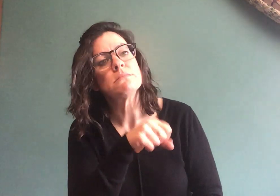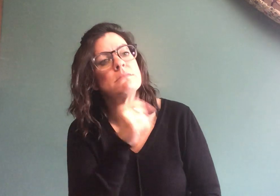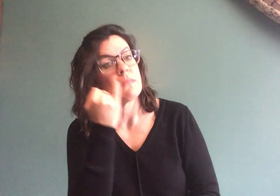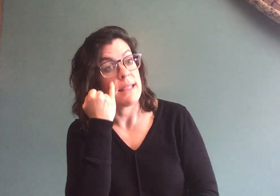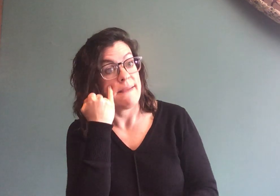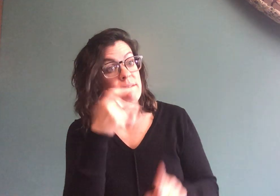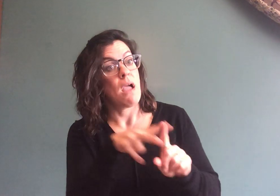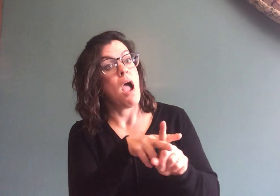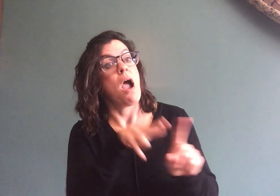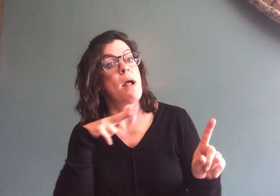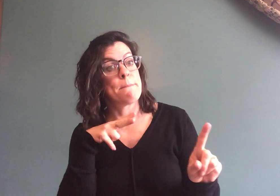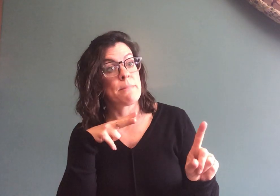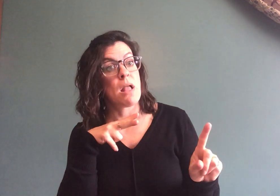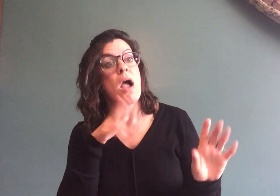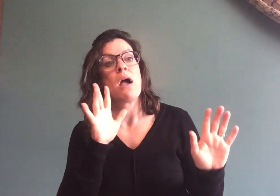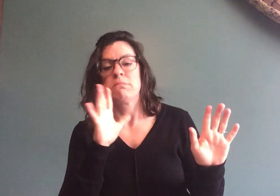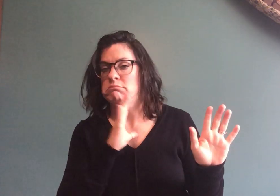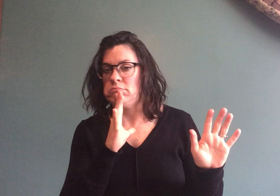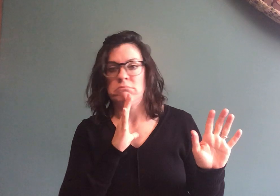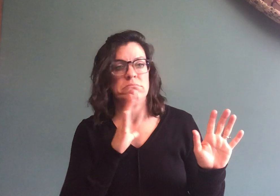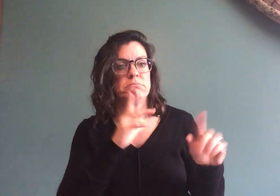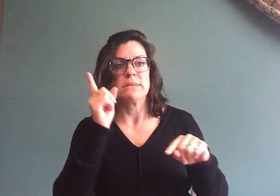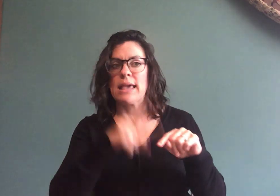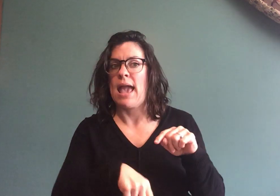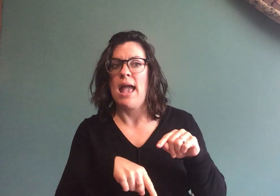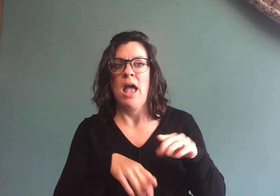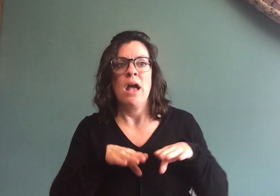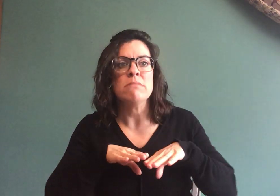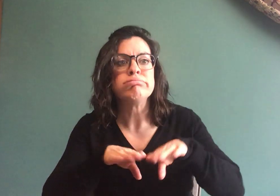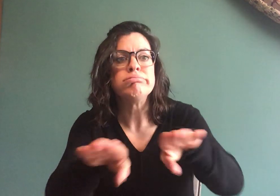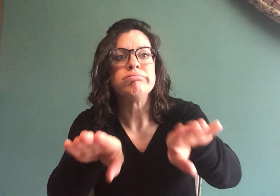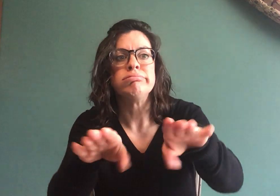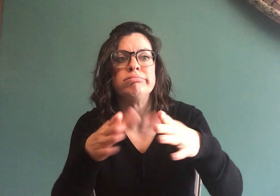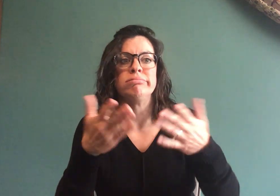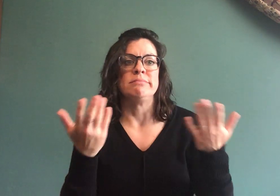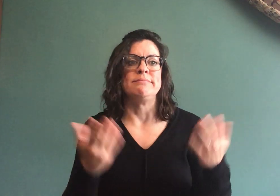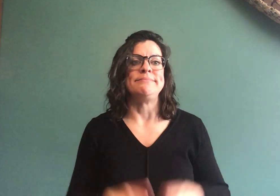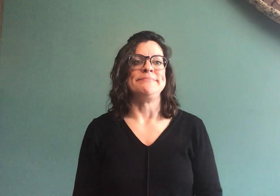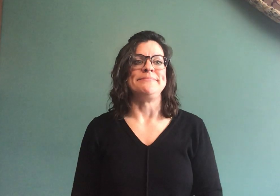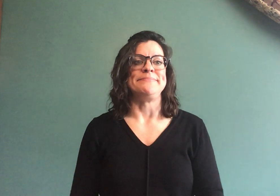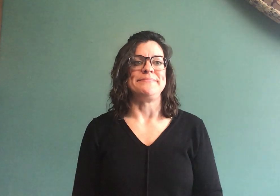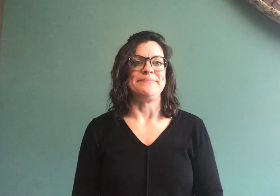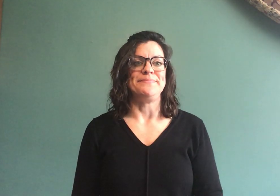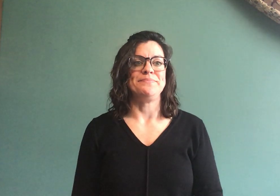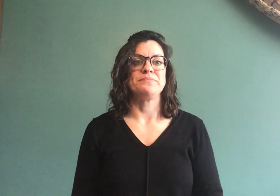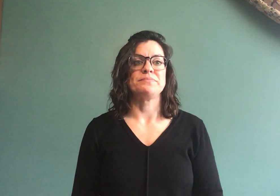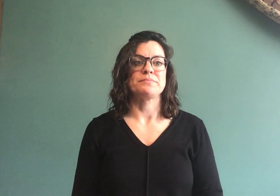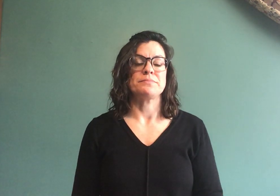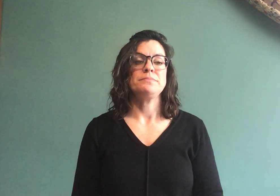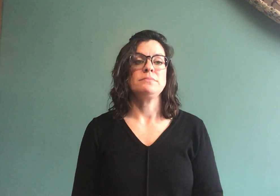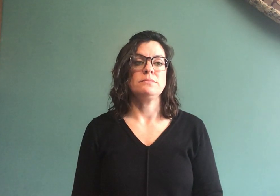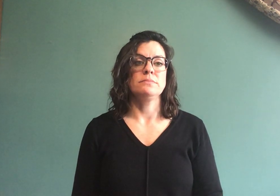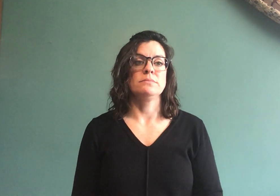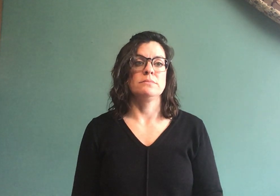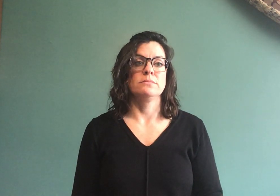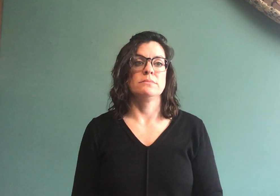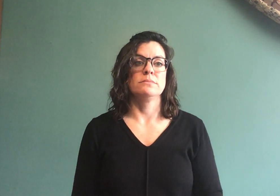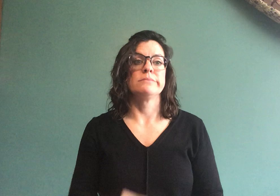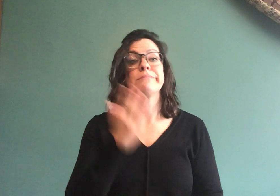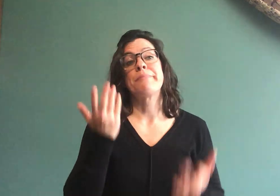Now, if it's a large piece of equipment, okay, if it's a large piece of equipment and it's not unpluggable because it has